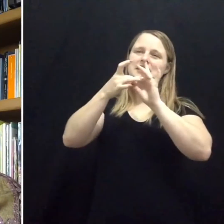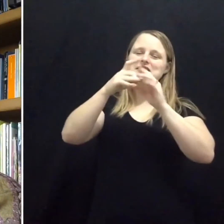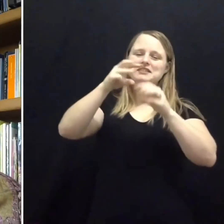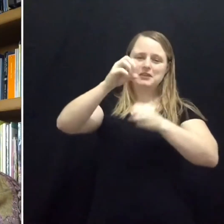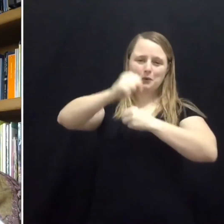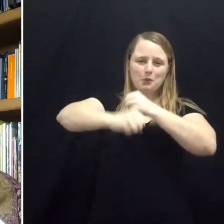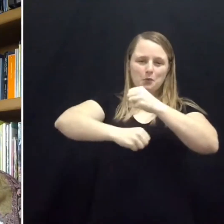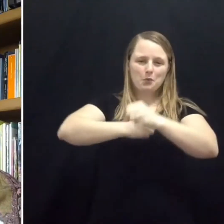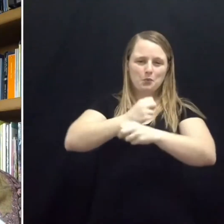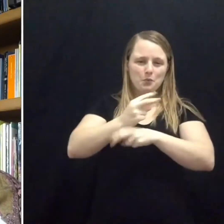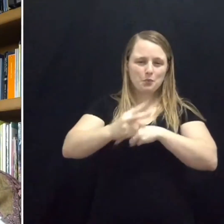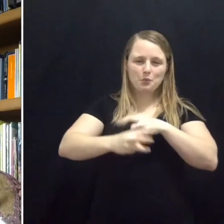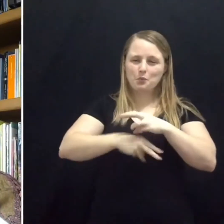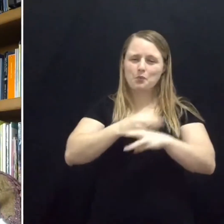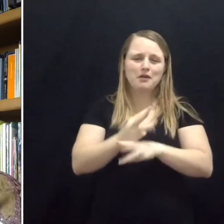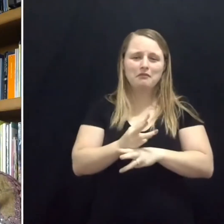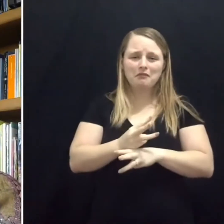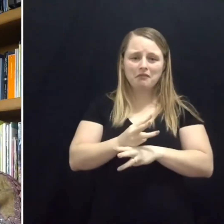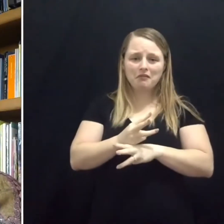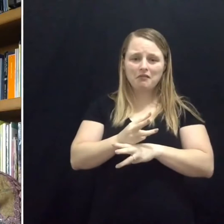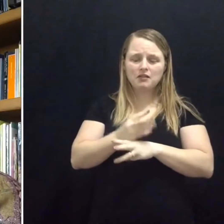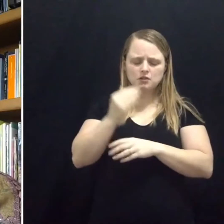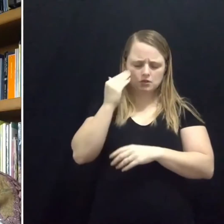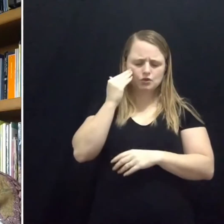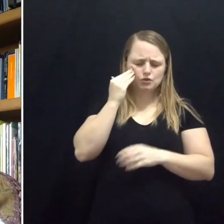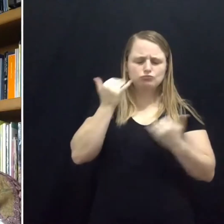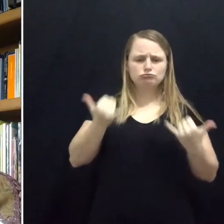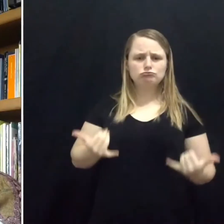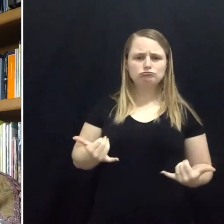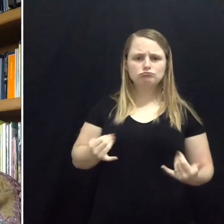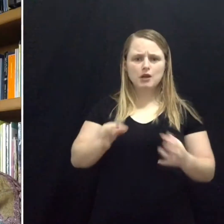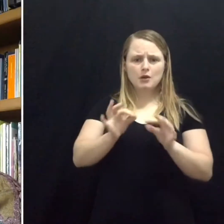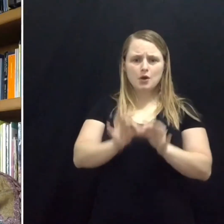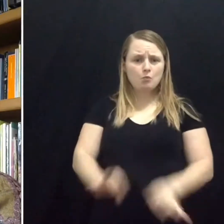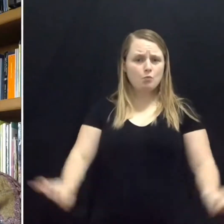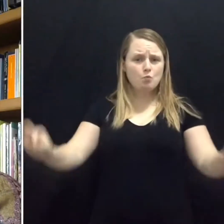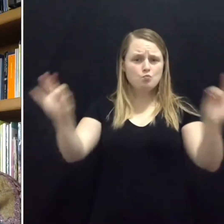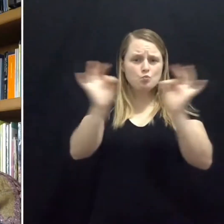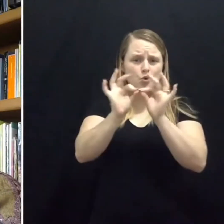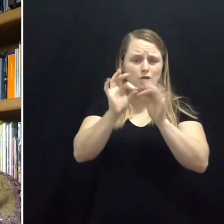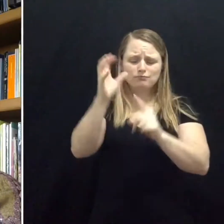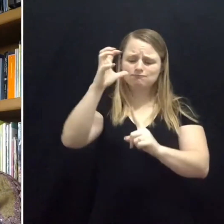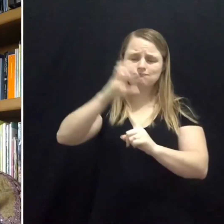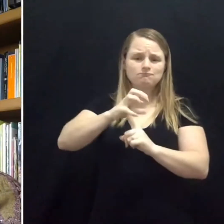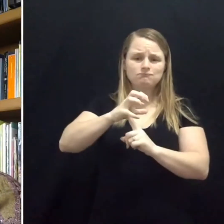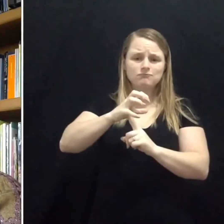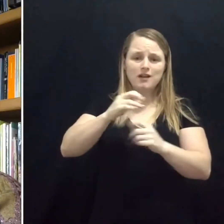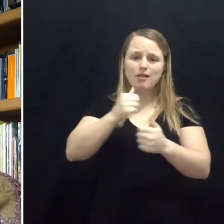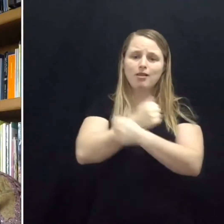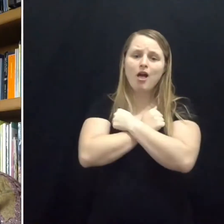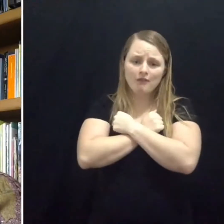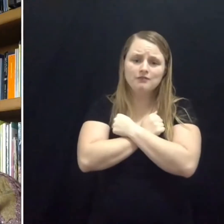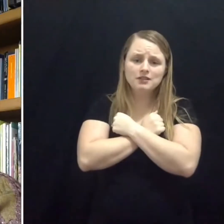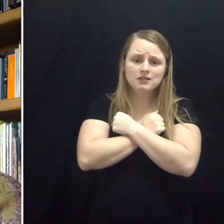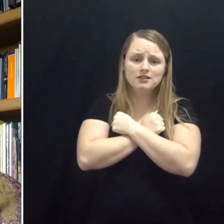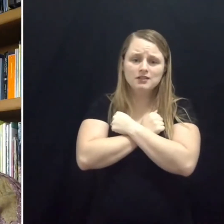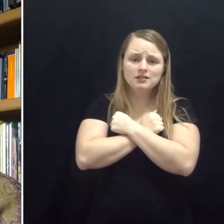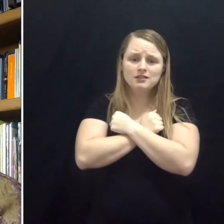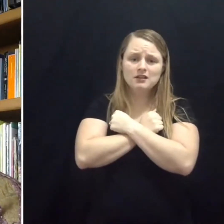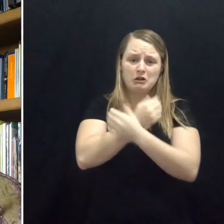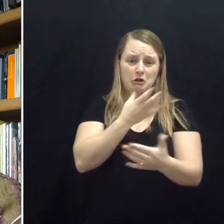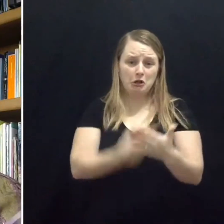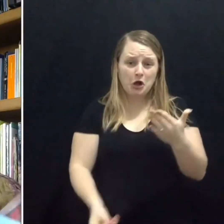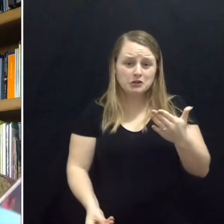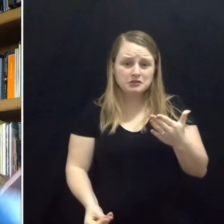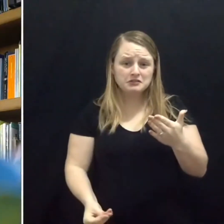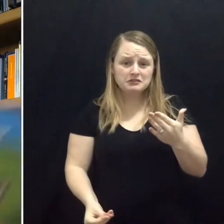connected. He understood now that love was what mattered. Love could never be lost. Love could never